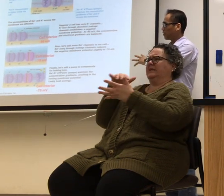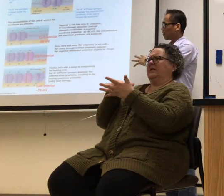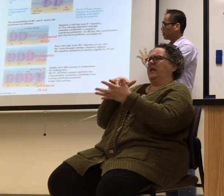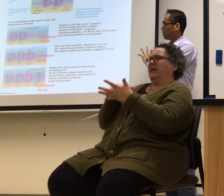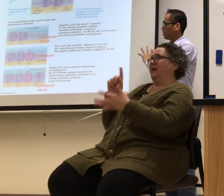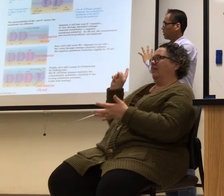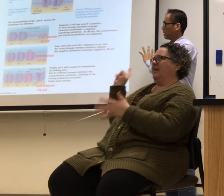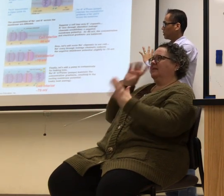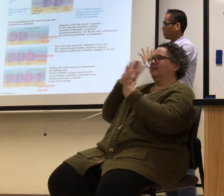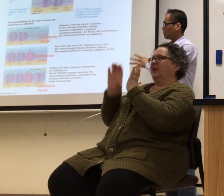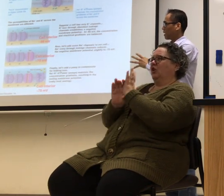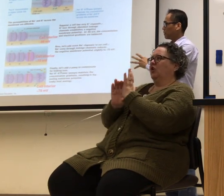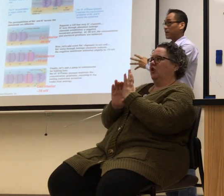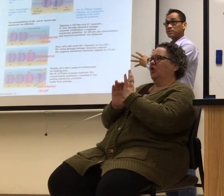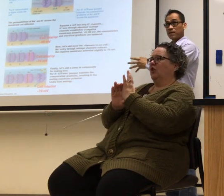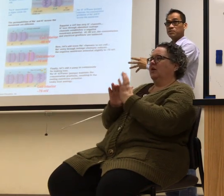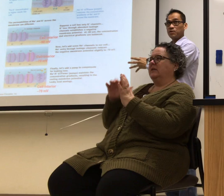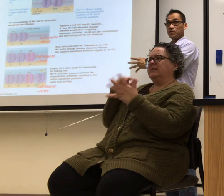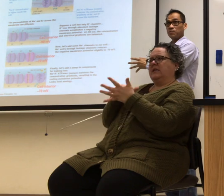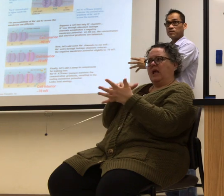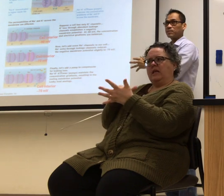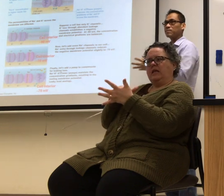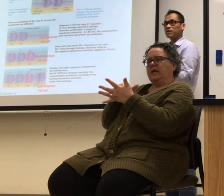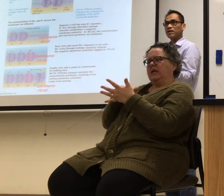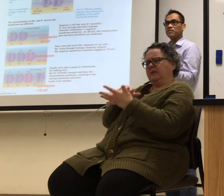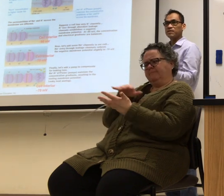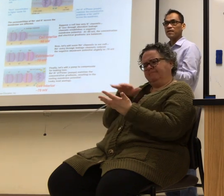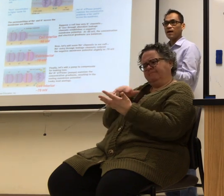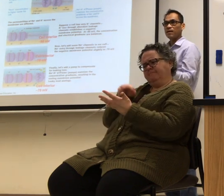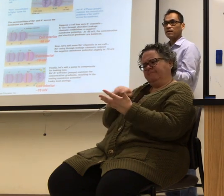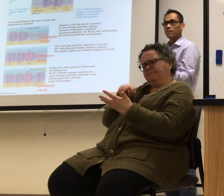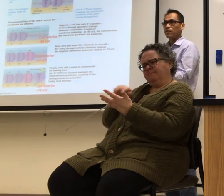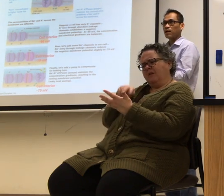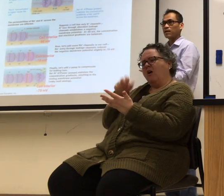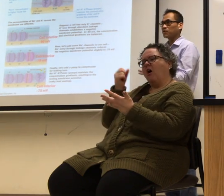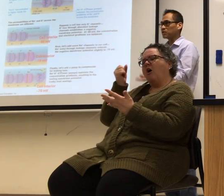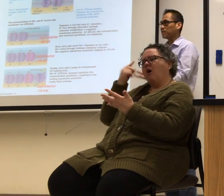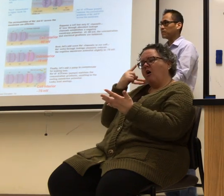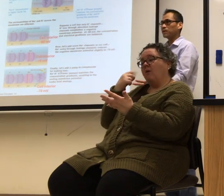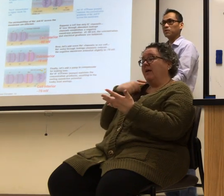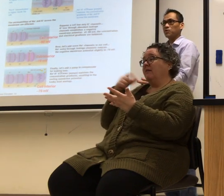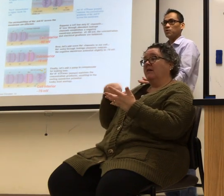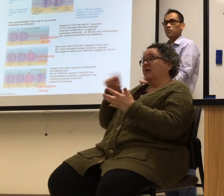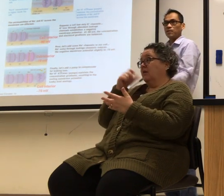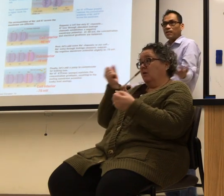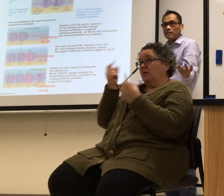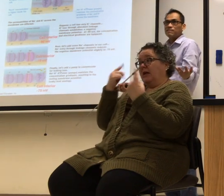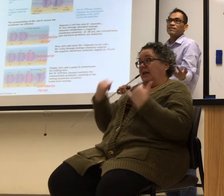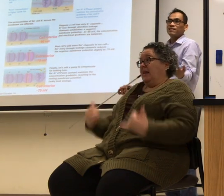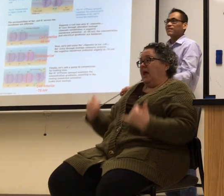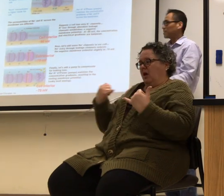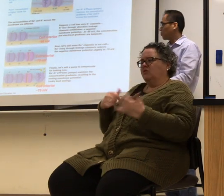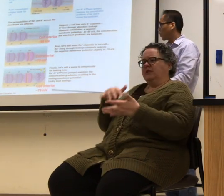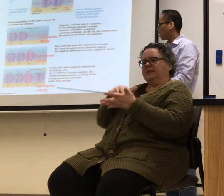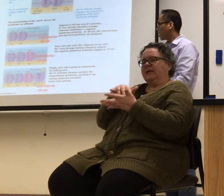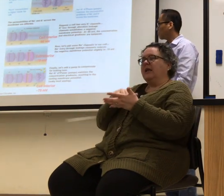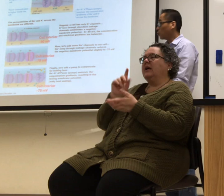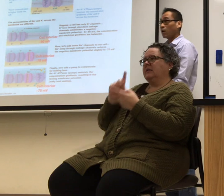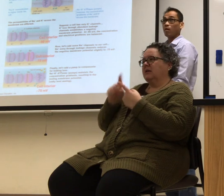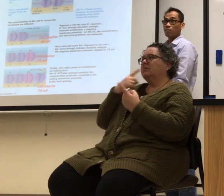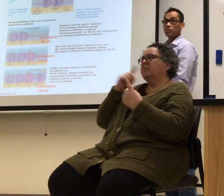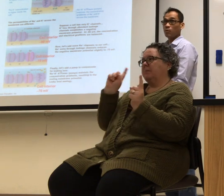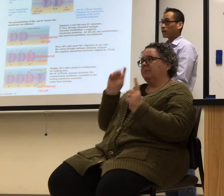this figure until it finally makes sense to you. Sometimes I just have to say that. If you don't get it now, just keep studying until you do. At some